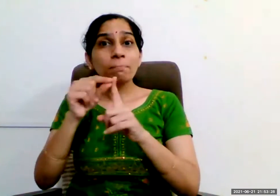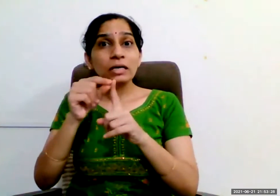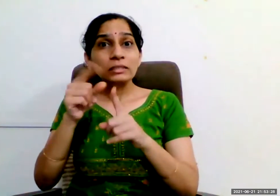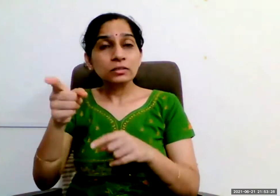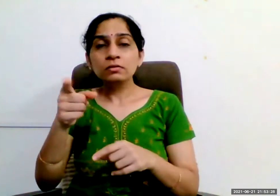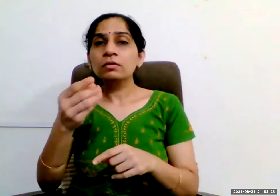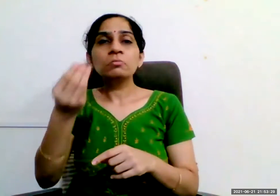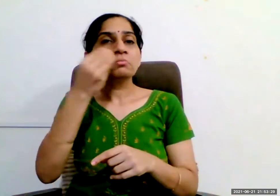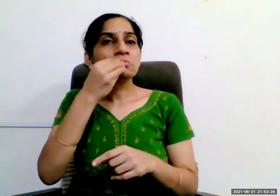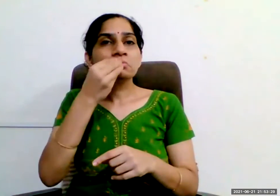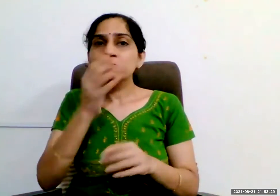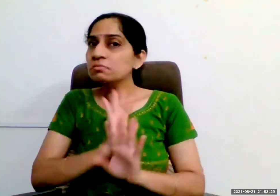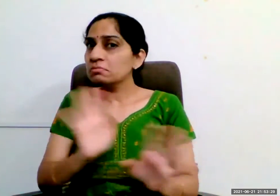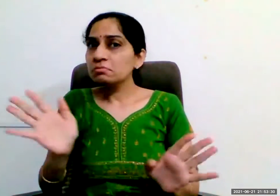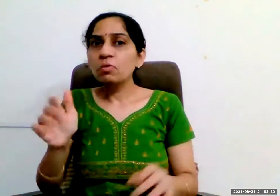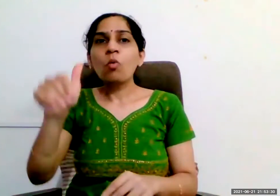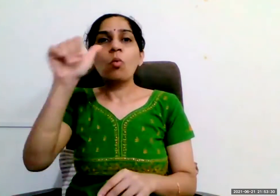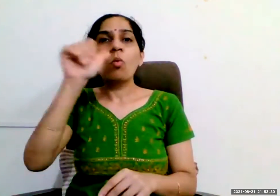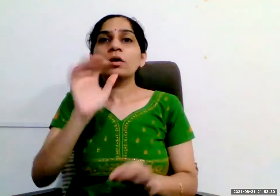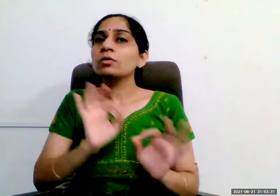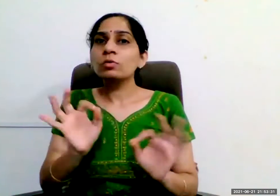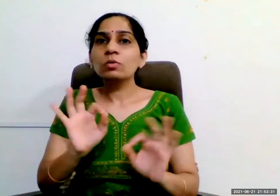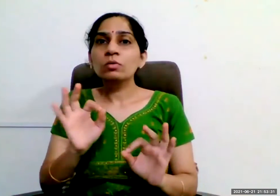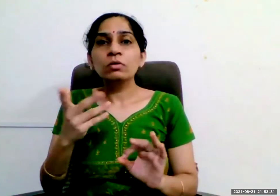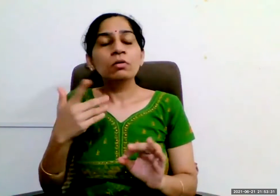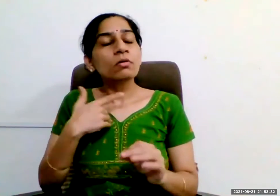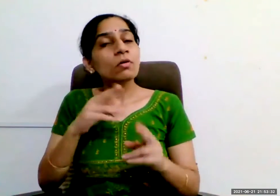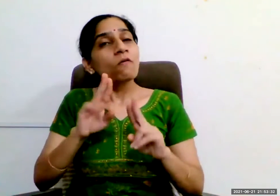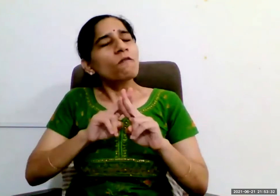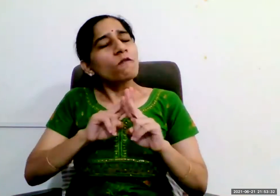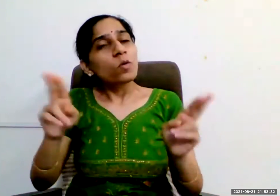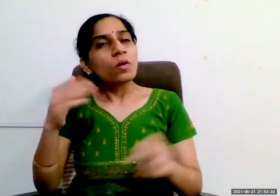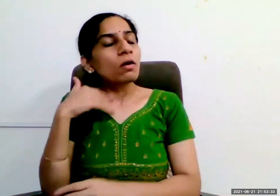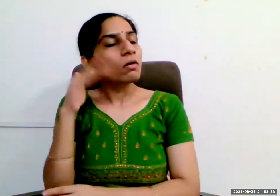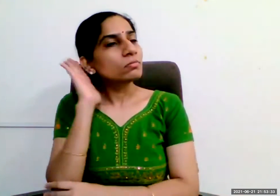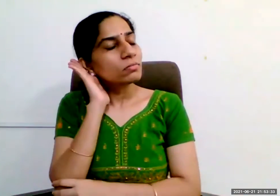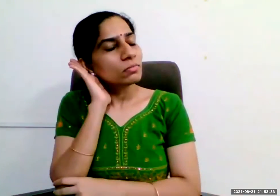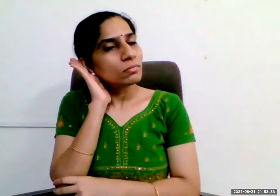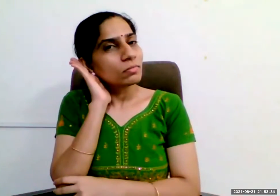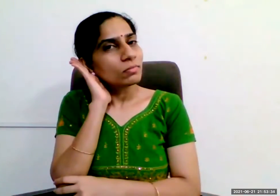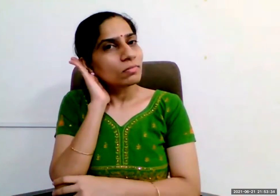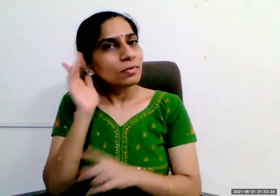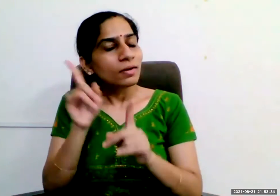He spent all his concentration in listening to the glories of the Lord. Now, why the reason I'm discussing over here